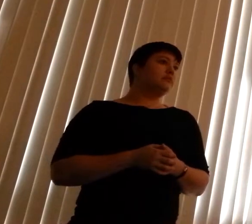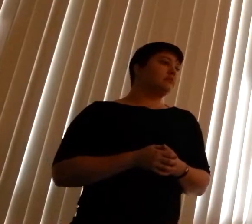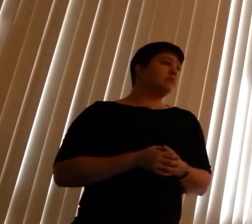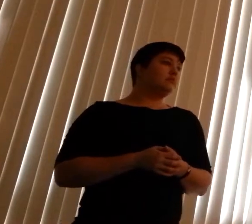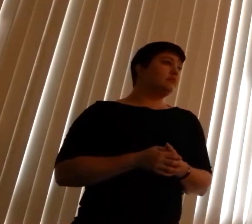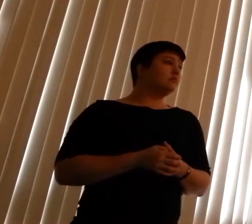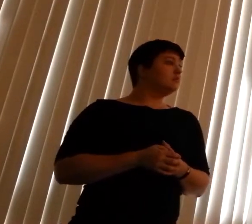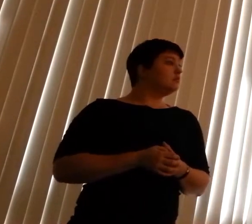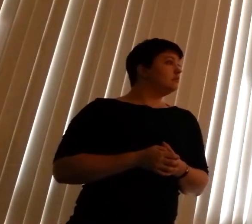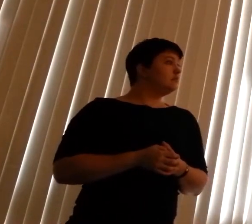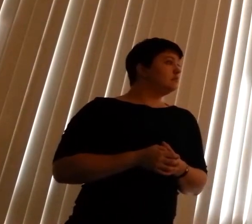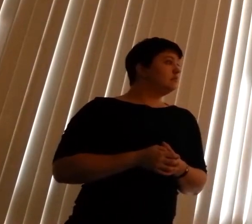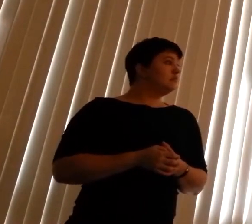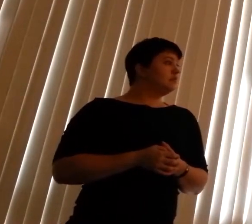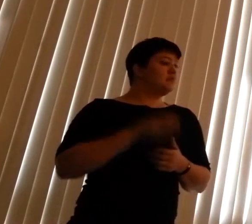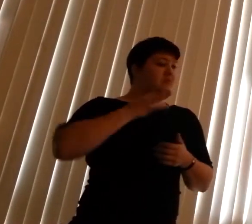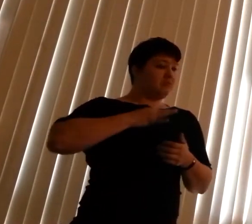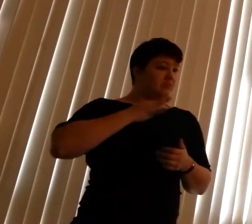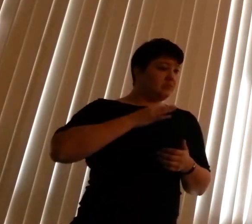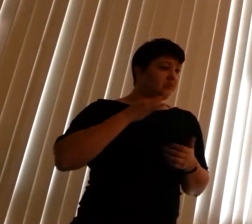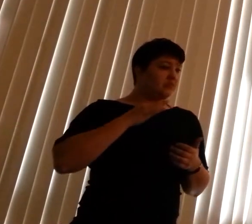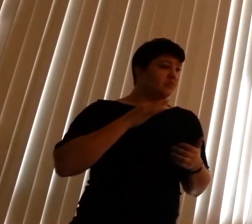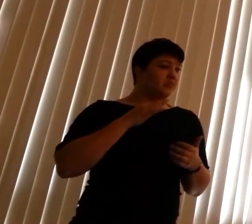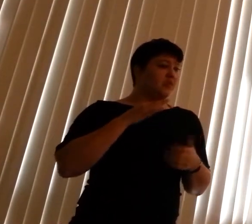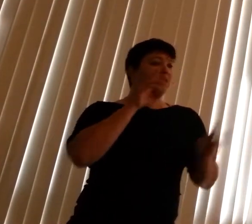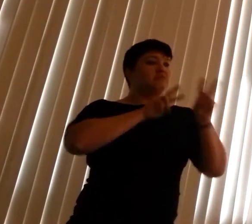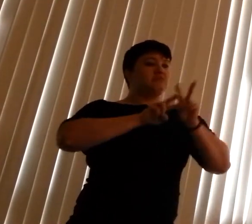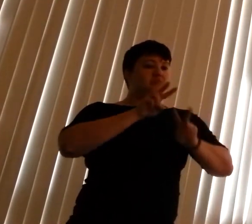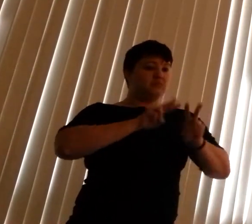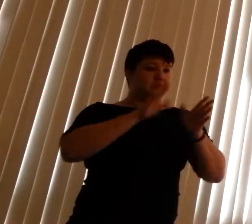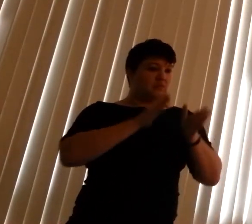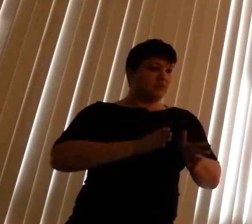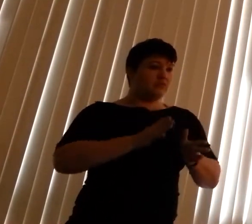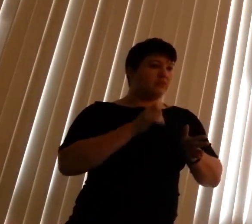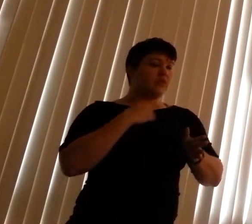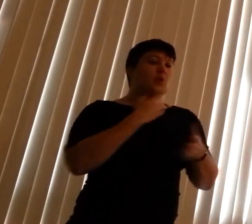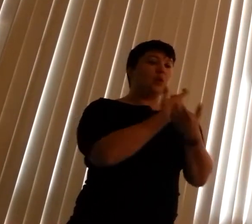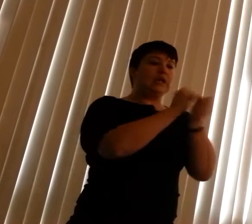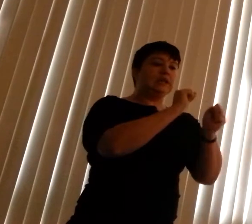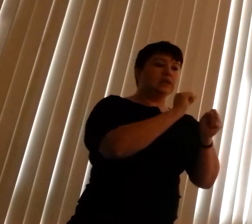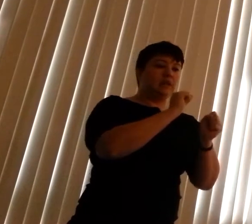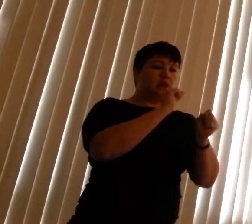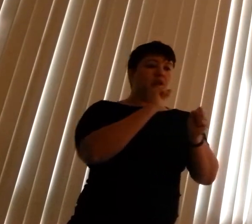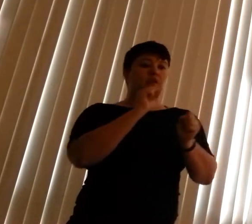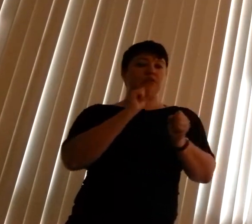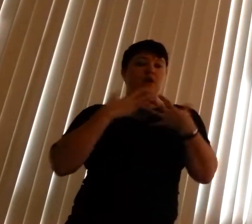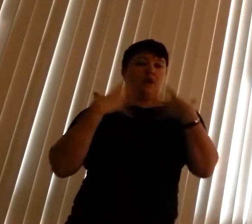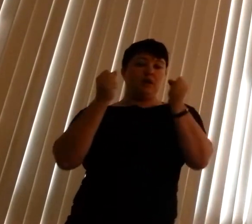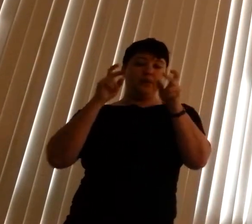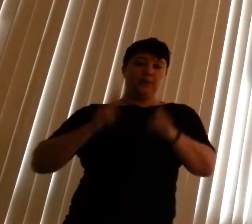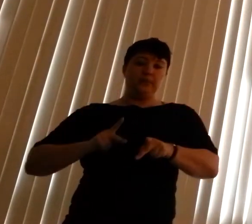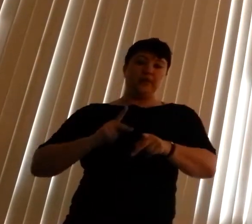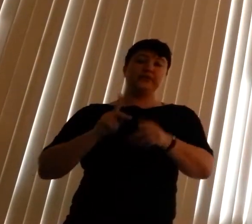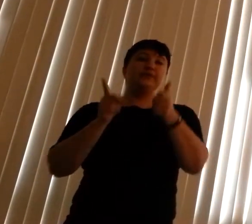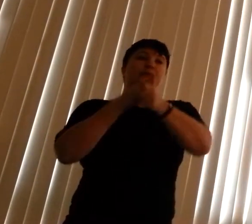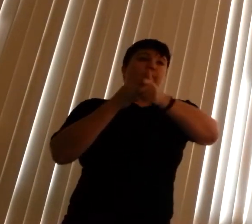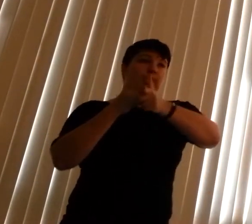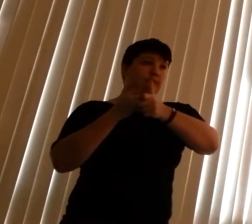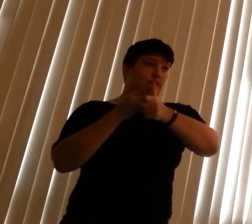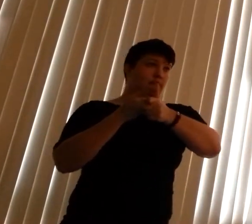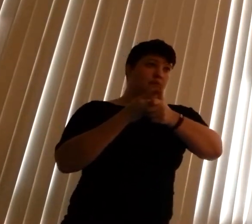Okay, so benefit maximizers would save the non-paraplegic straight away in the paraplegic